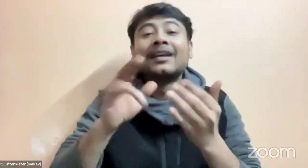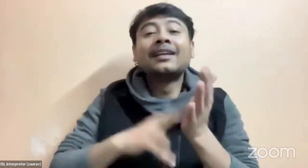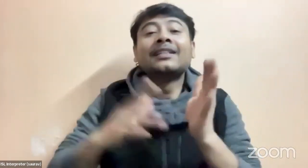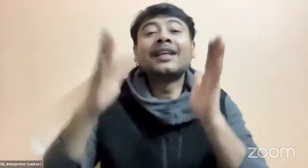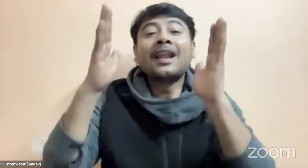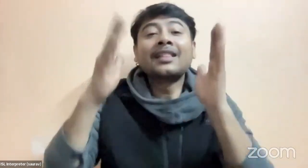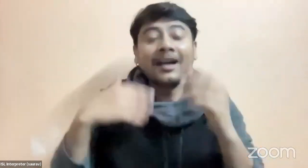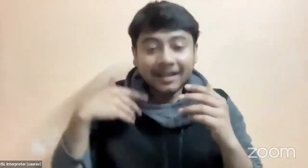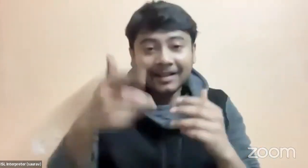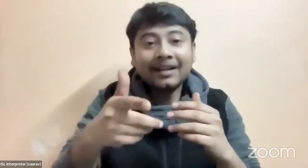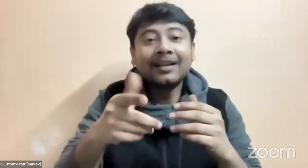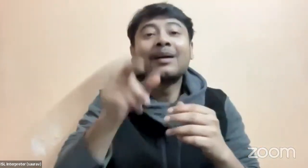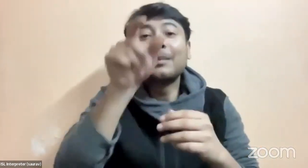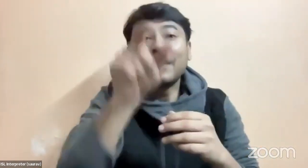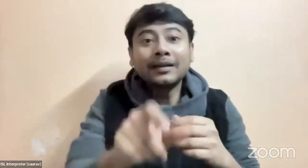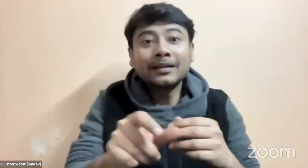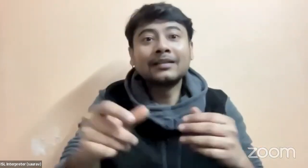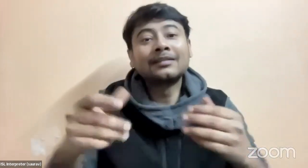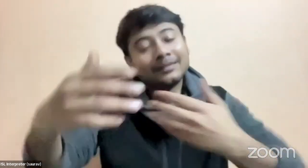Hare Krishna.